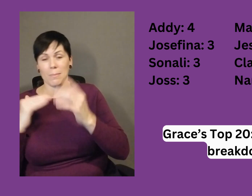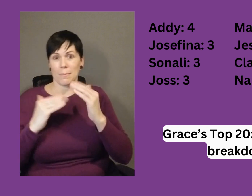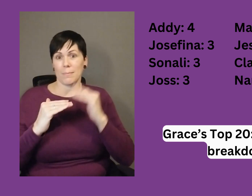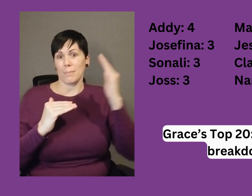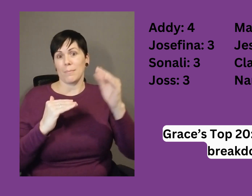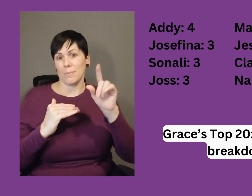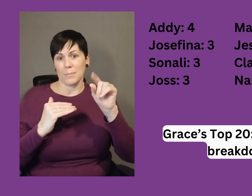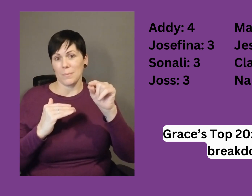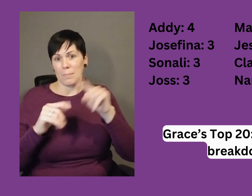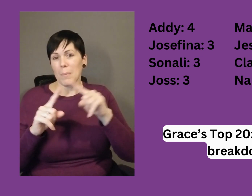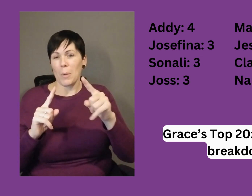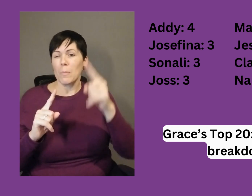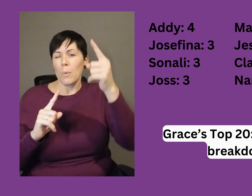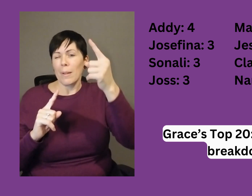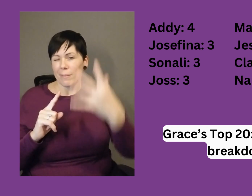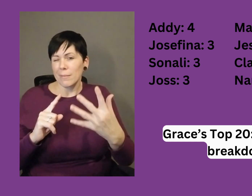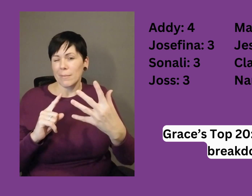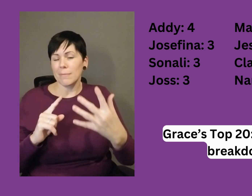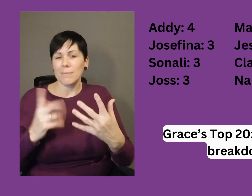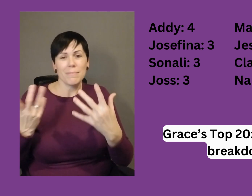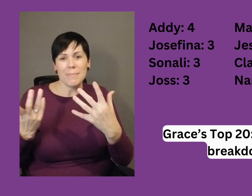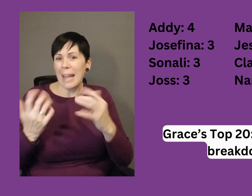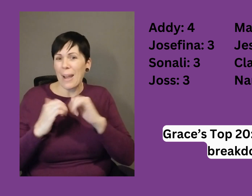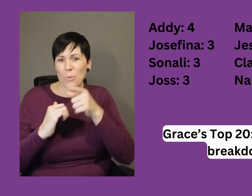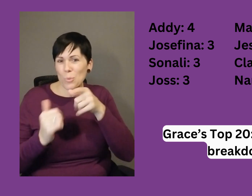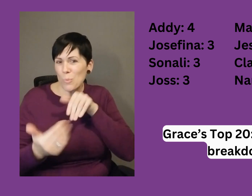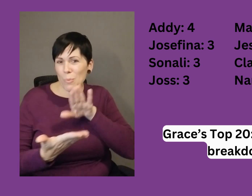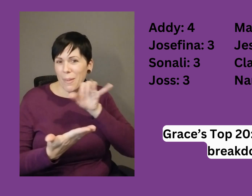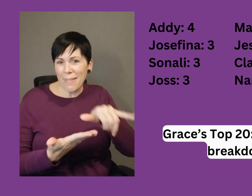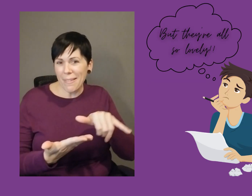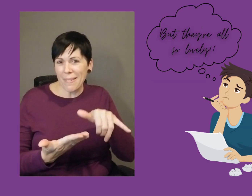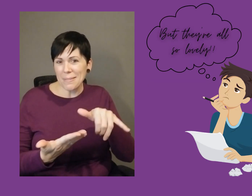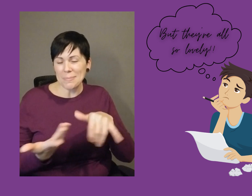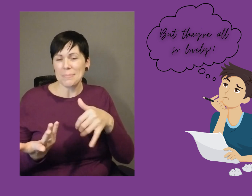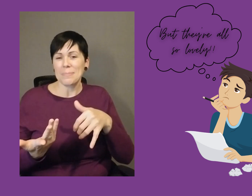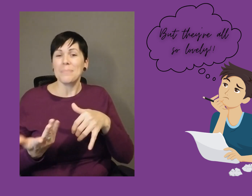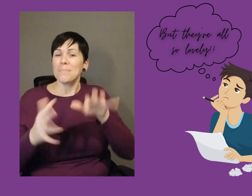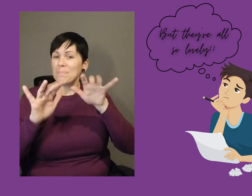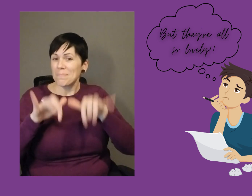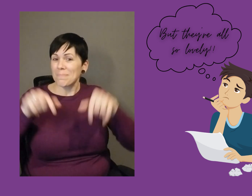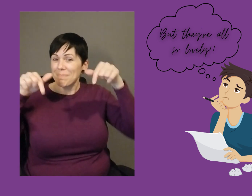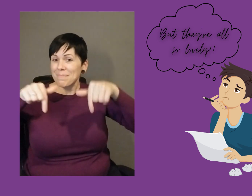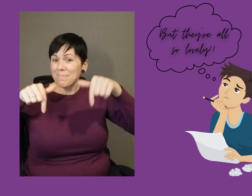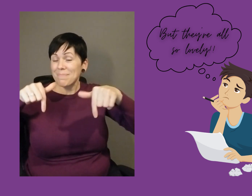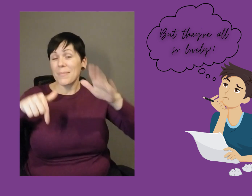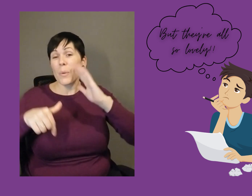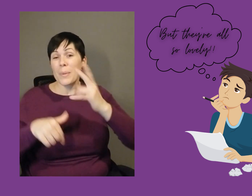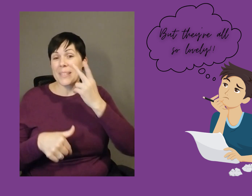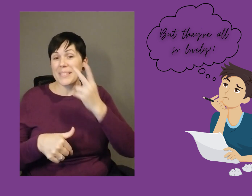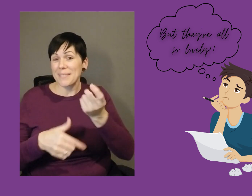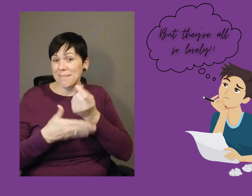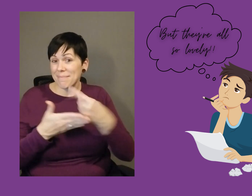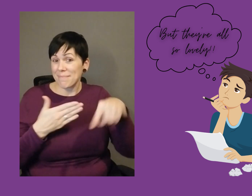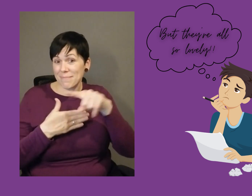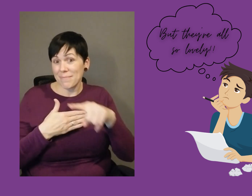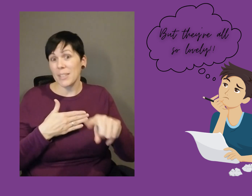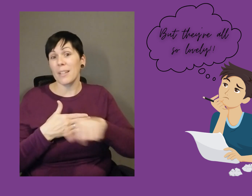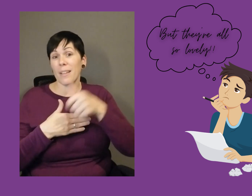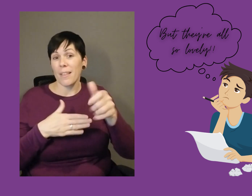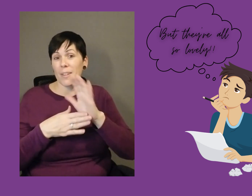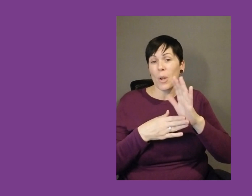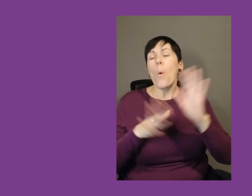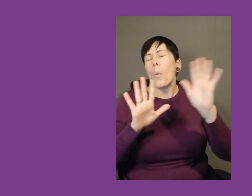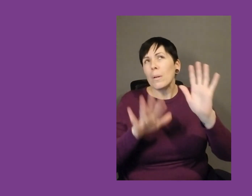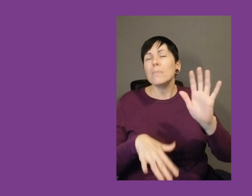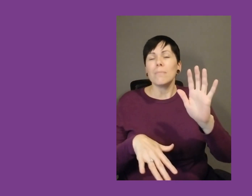comments. I would love to read your approaches, your thoughts, all of that. And I will see you next week for a video. Oh no,